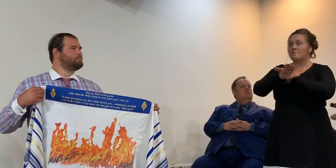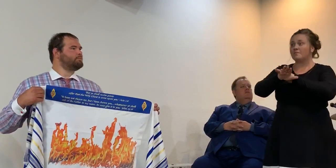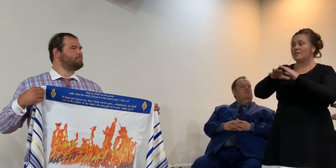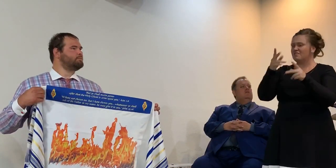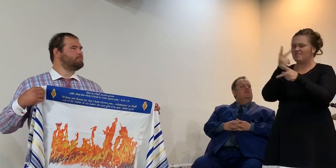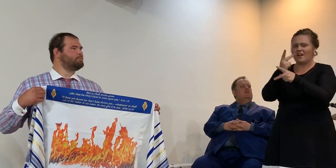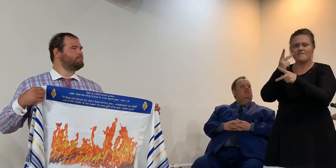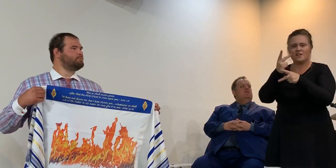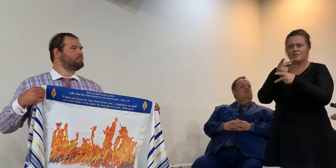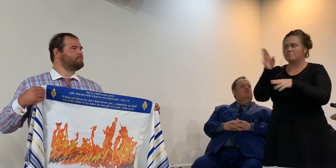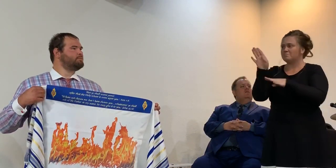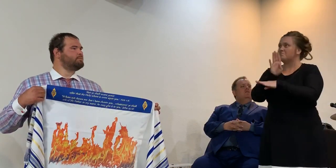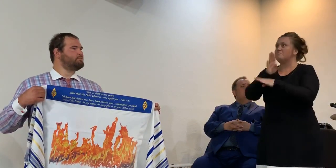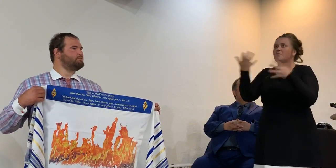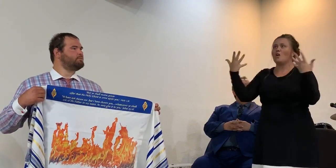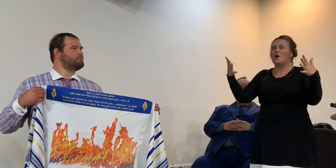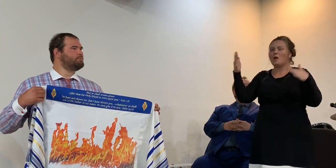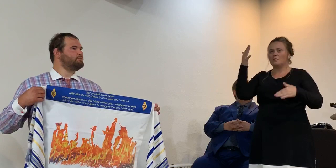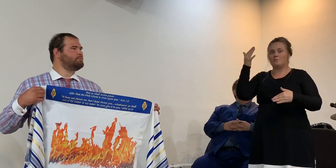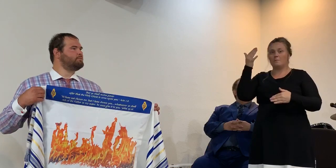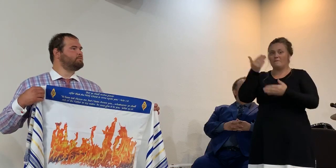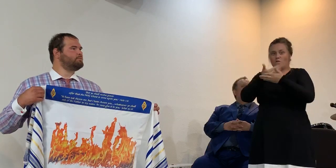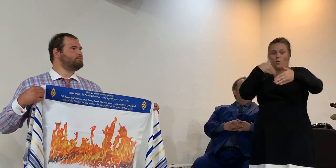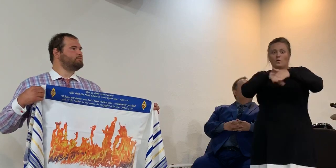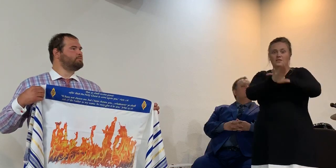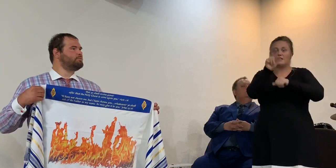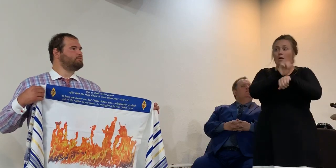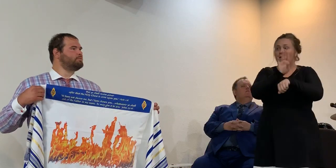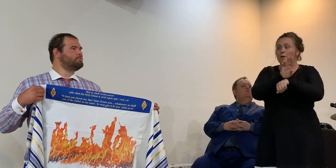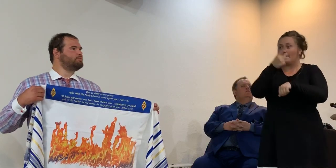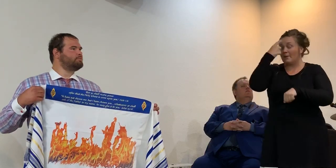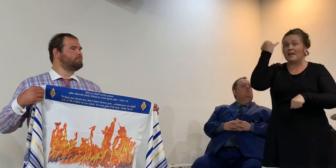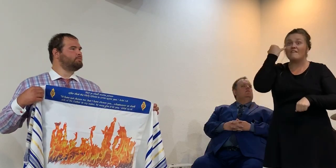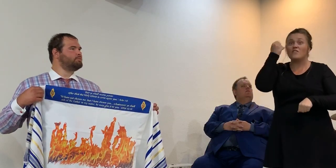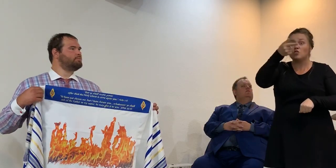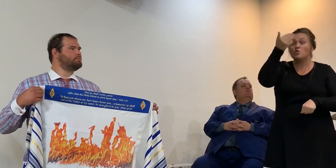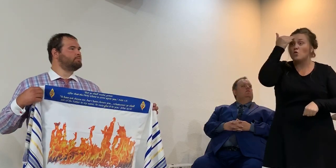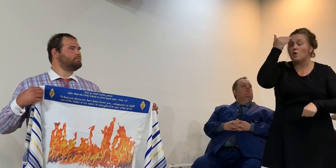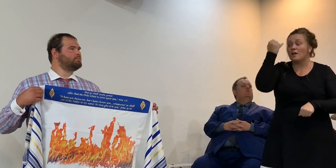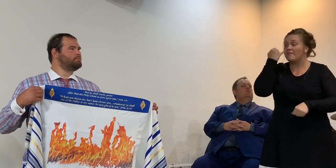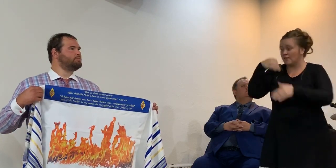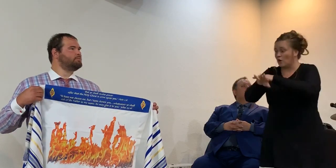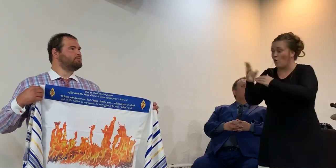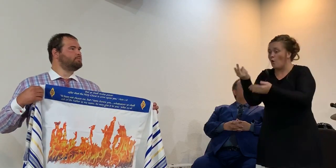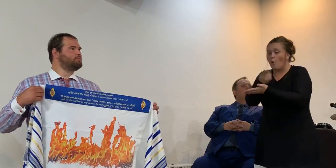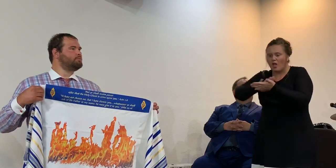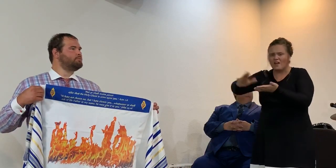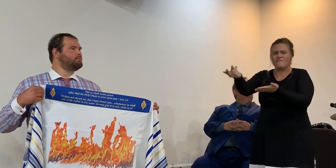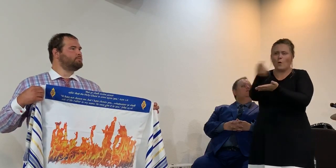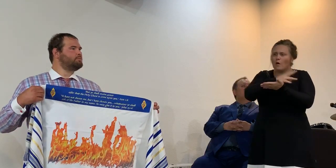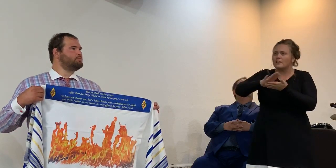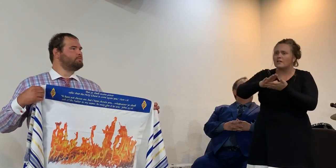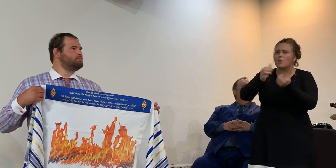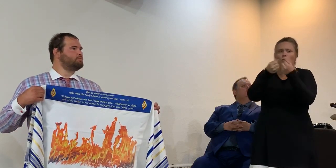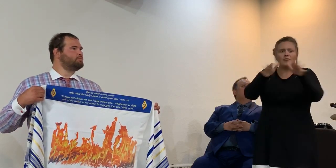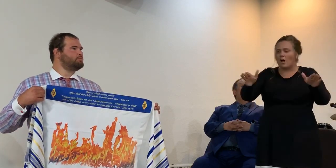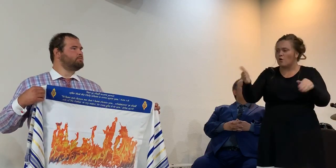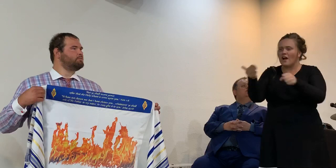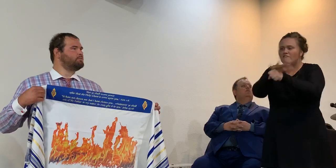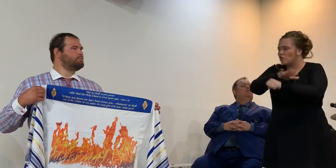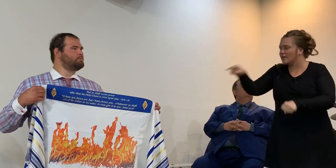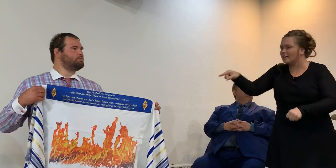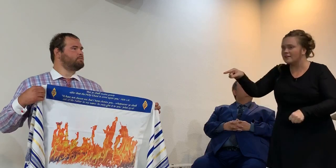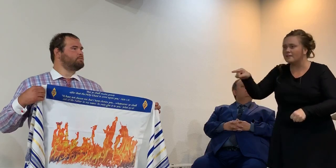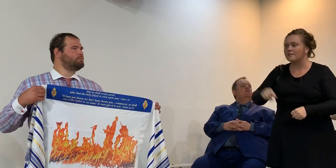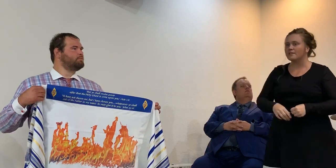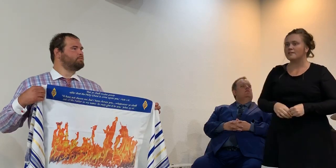taken care of his business before he went in. Because if he knew that if he entered into the Holy of Holies without the covering and the